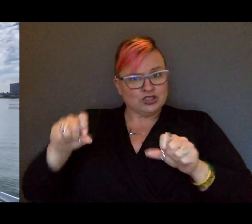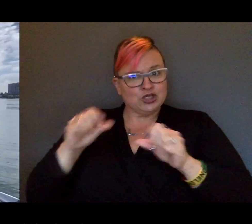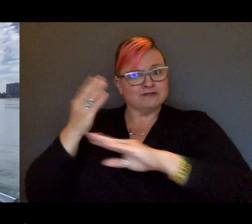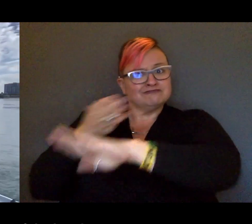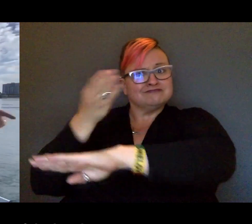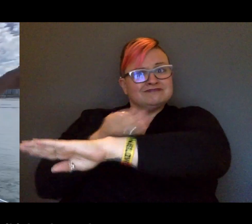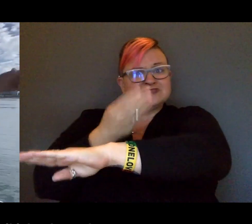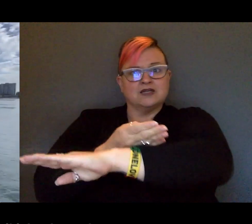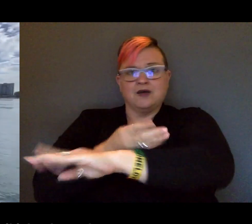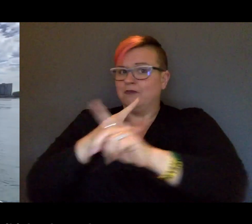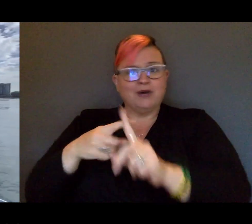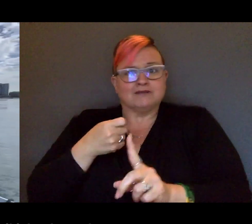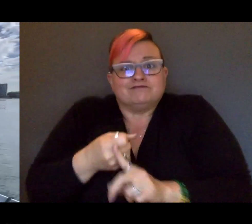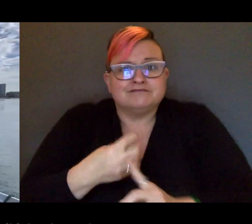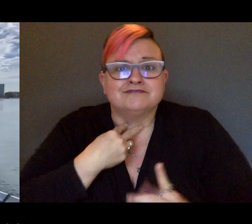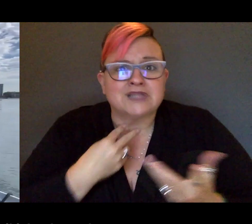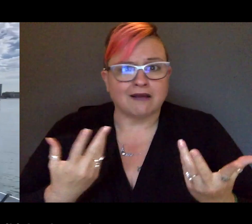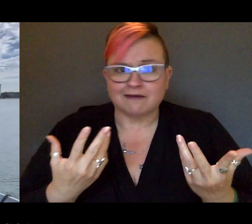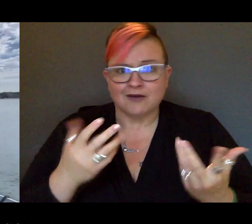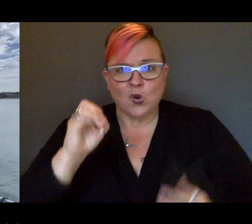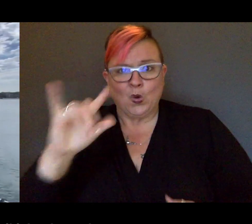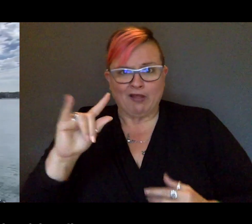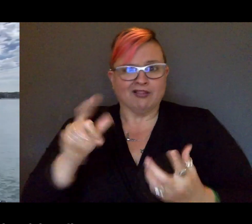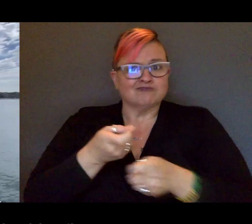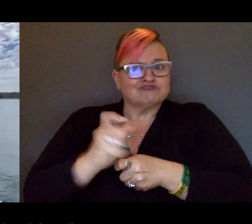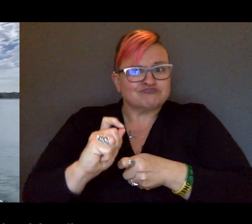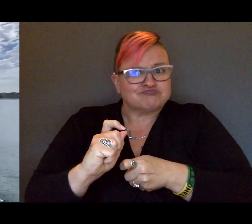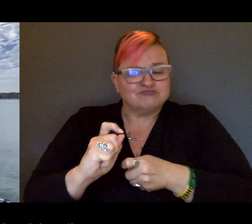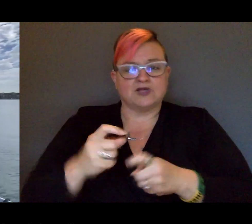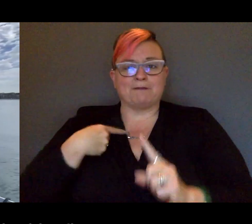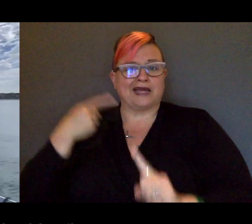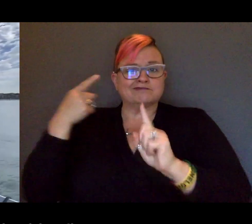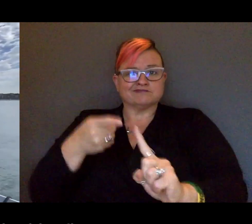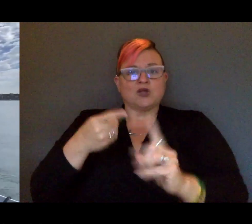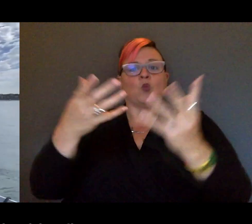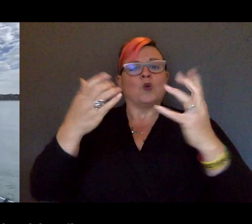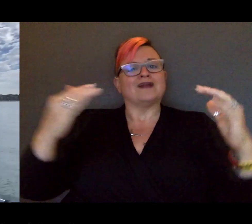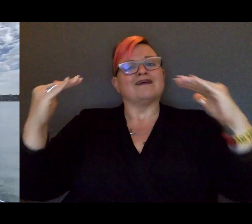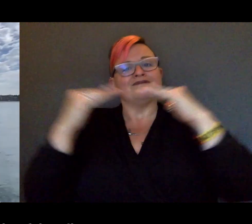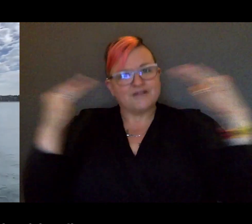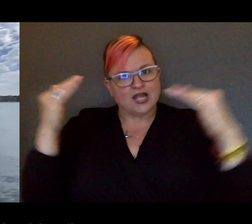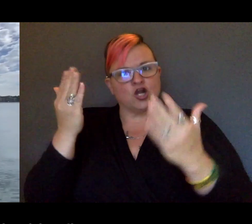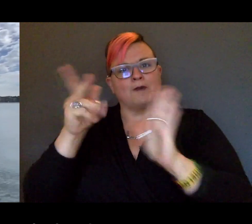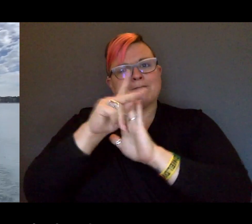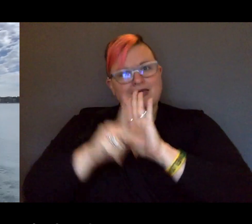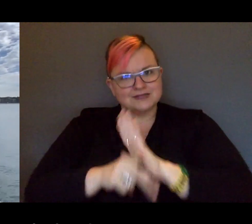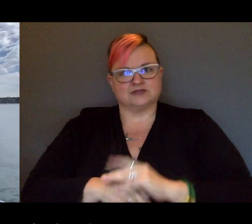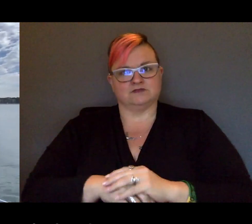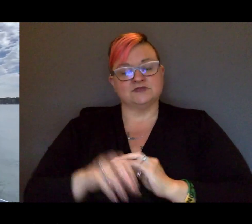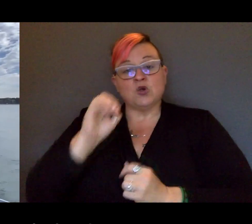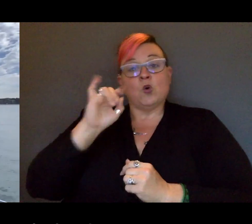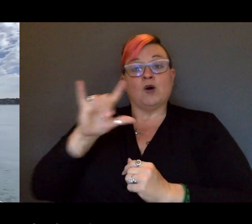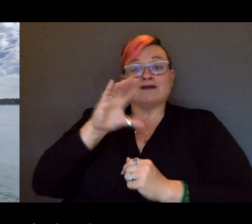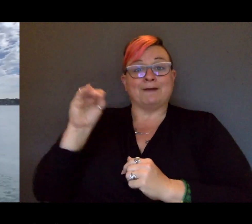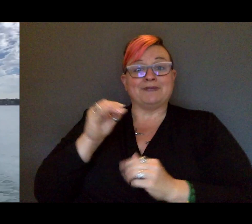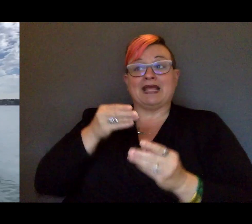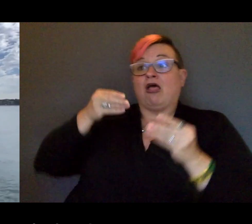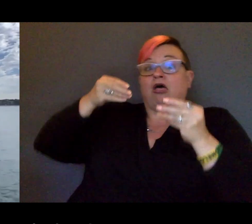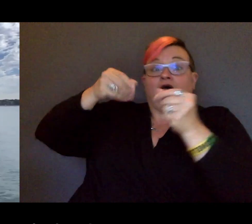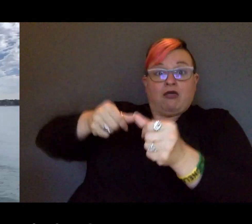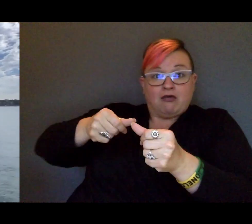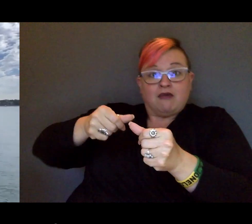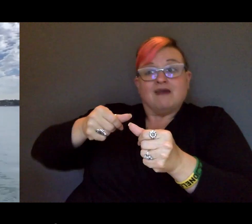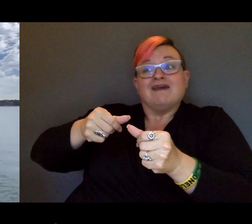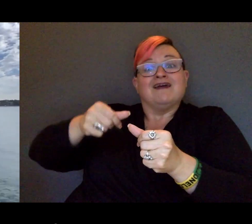midsection of the breakwater if it wasn't for the oil islands out here. All I'm asking is a fair policy. Oil companies are